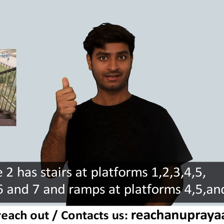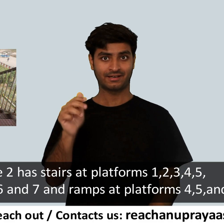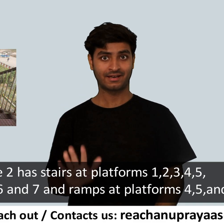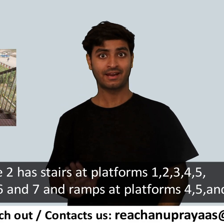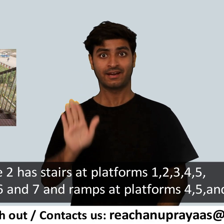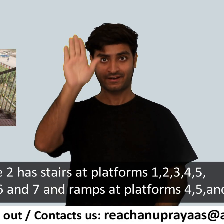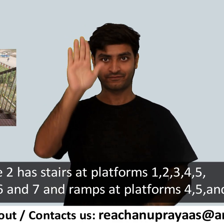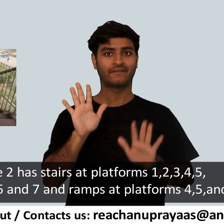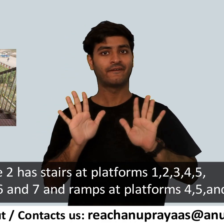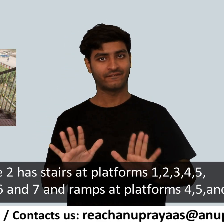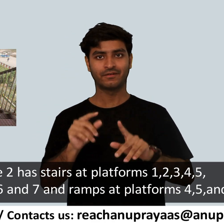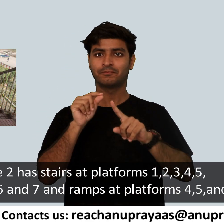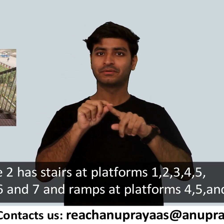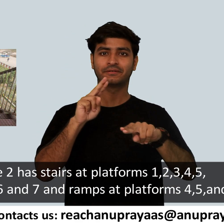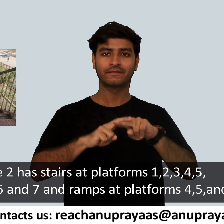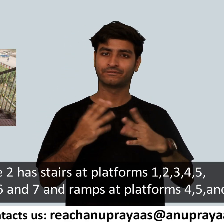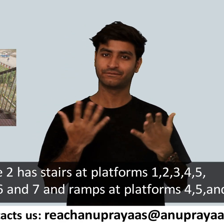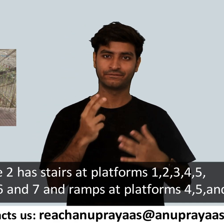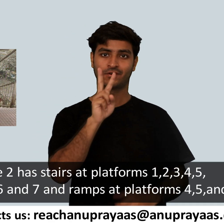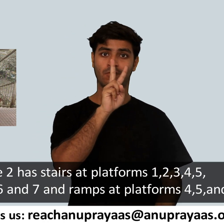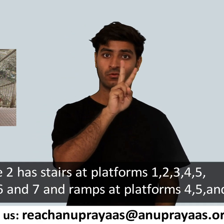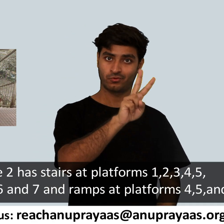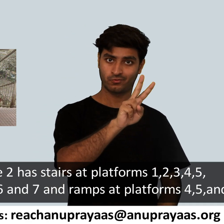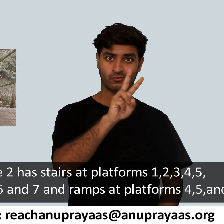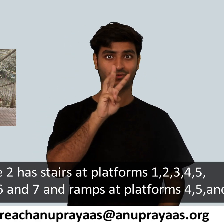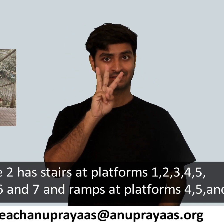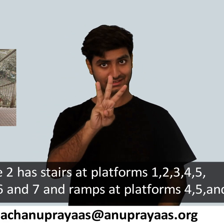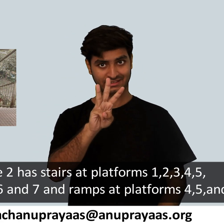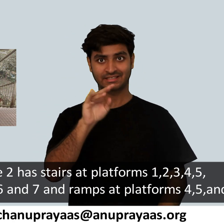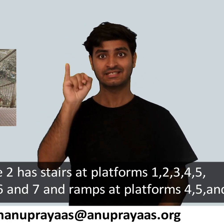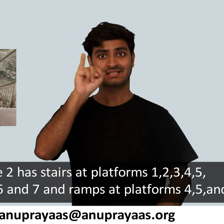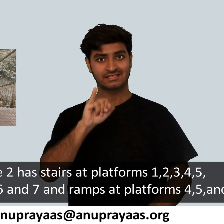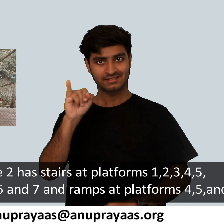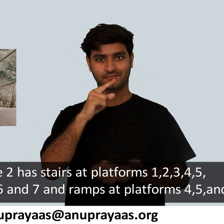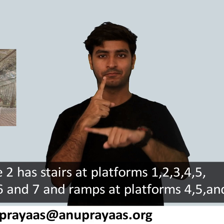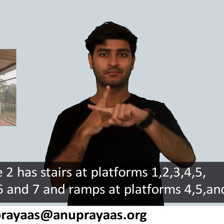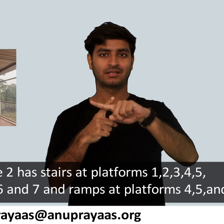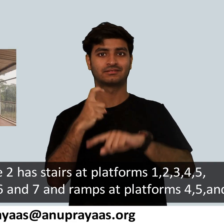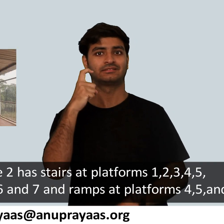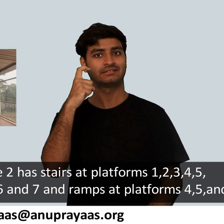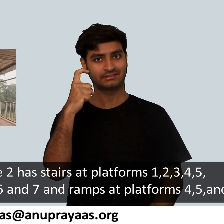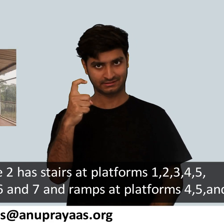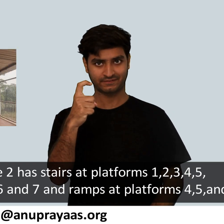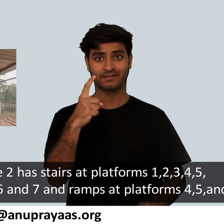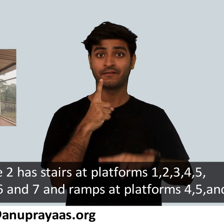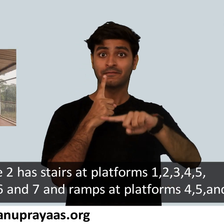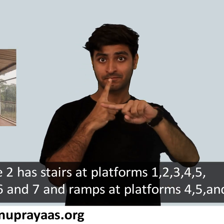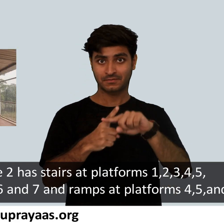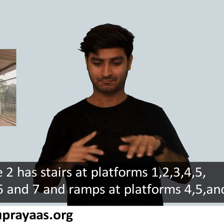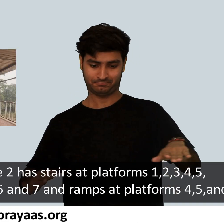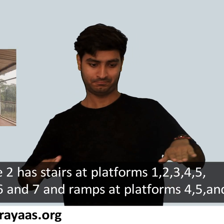2, 3, 6 and 7 and a ramp at platform 4, 5 and 8.